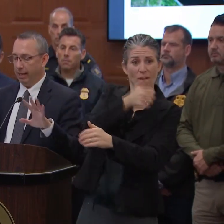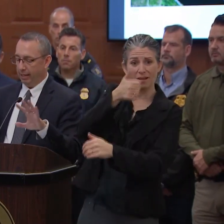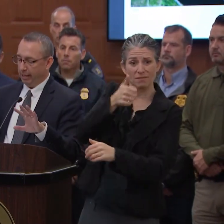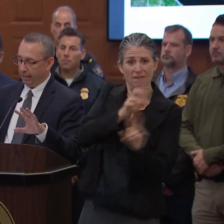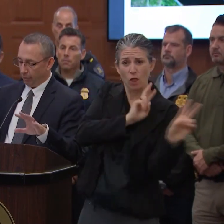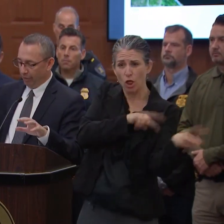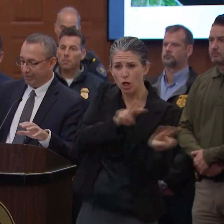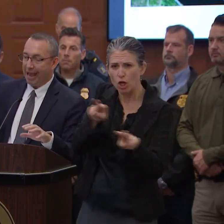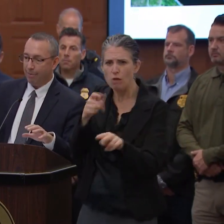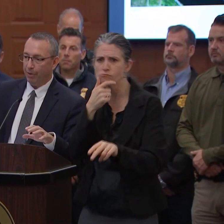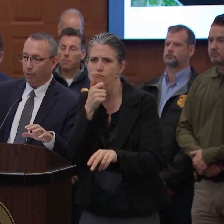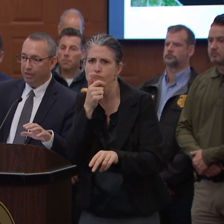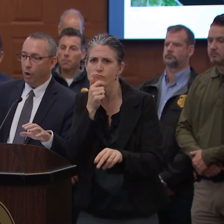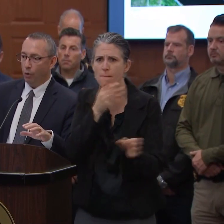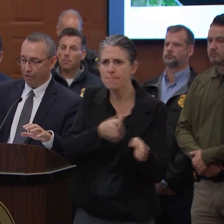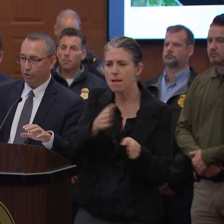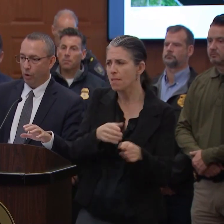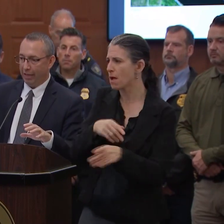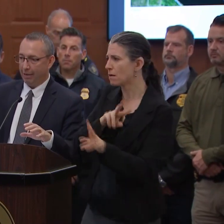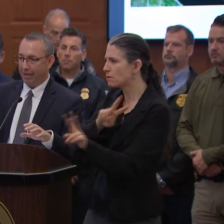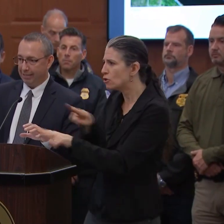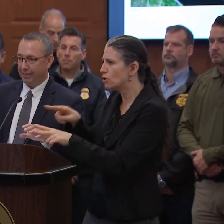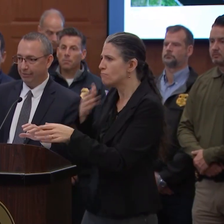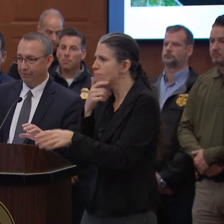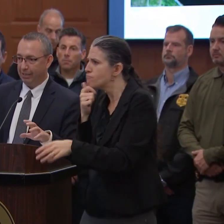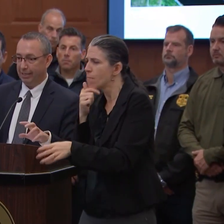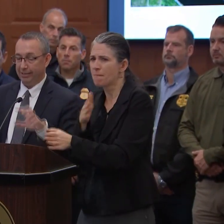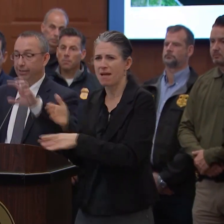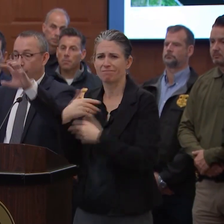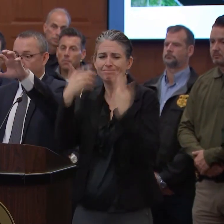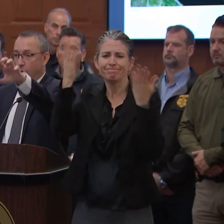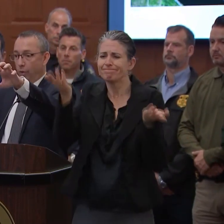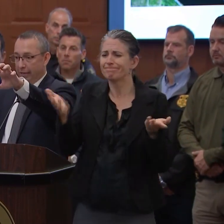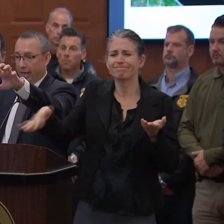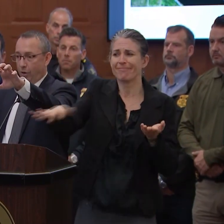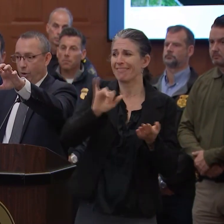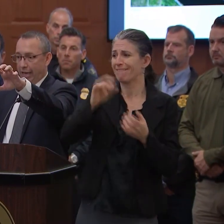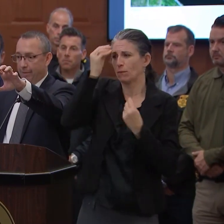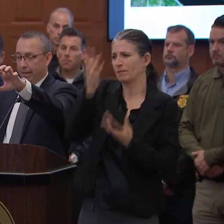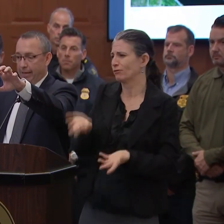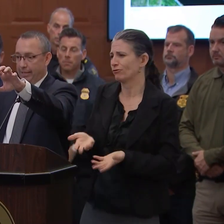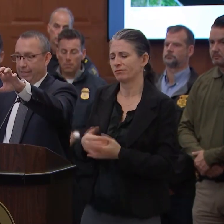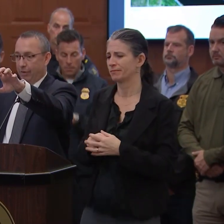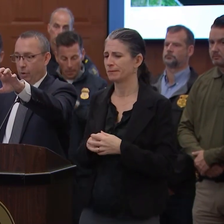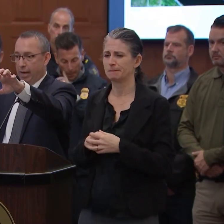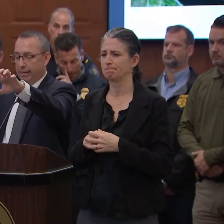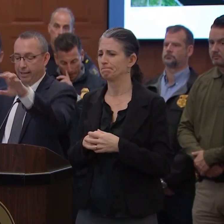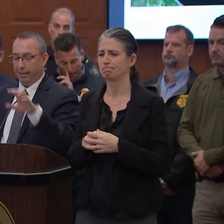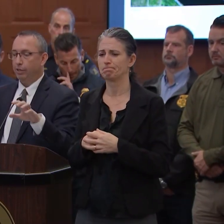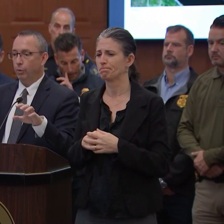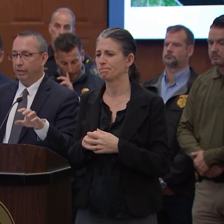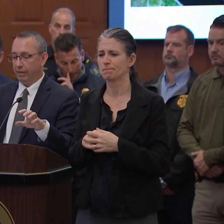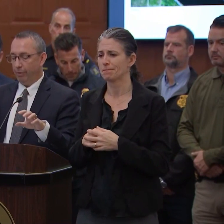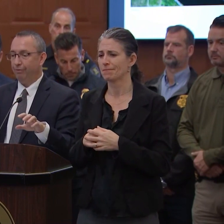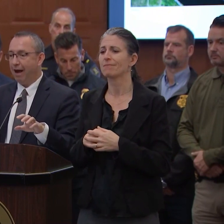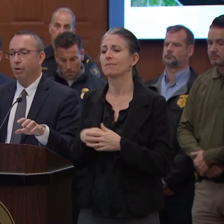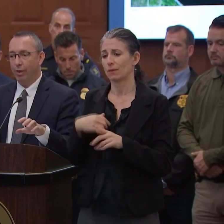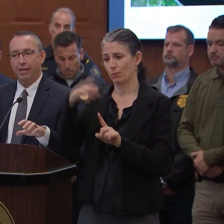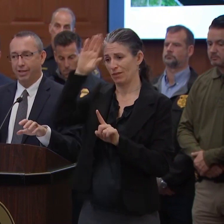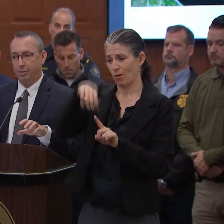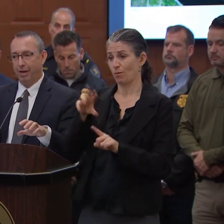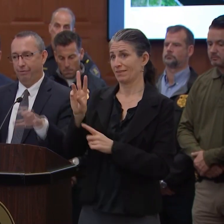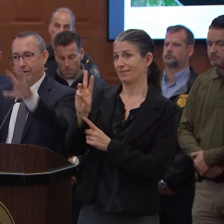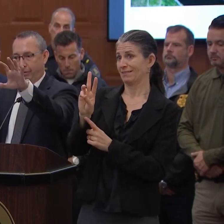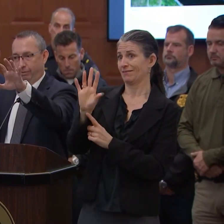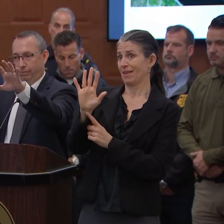say, okay, so this happened. We know this call came in at 6:56. We know that call came in at 7:08. Can we follow